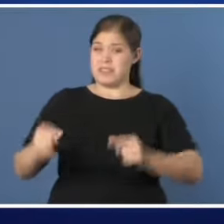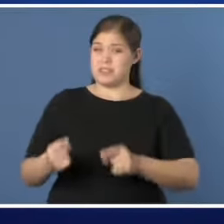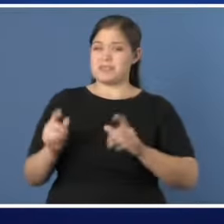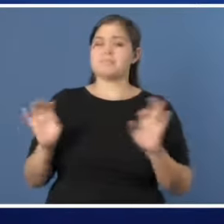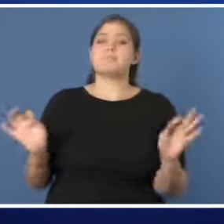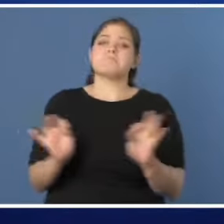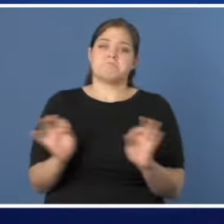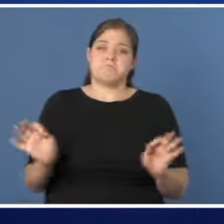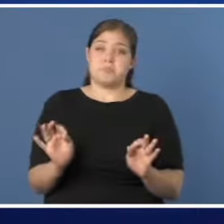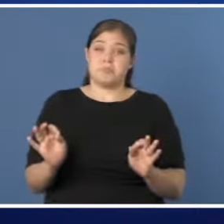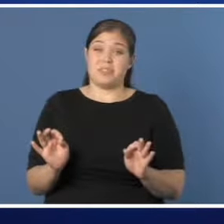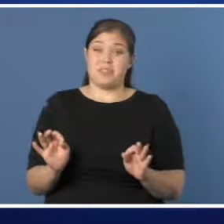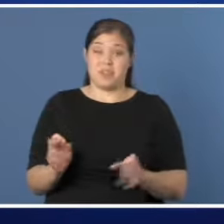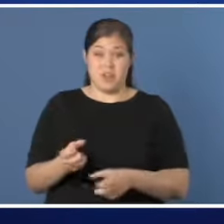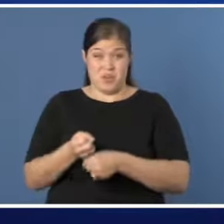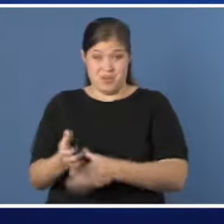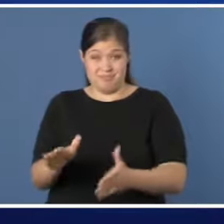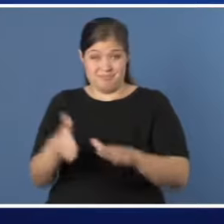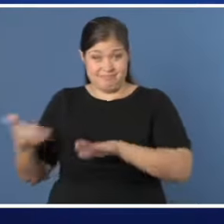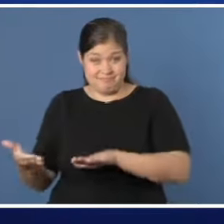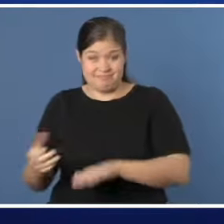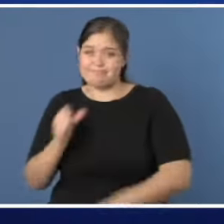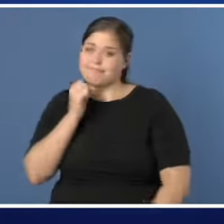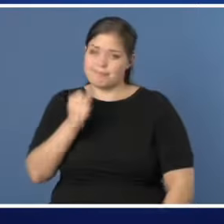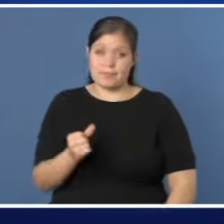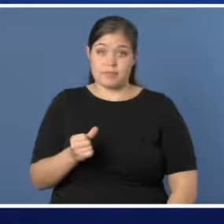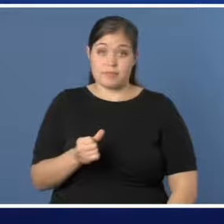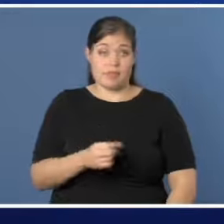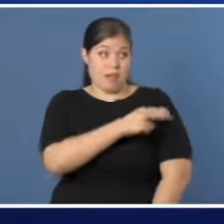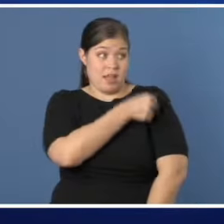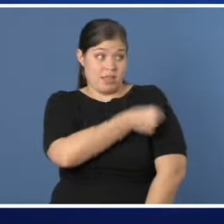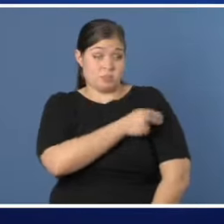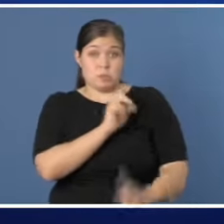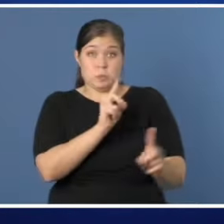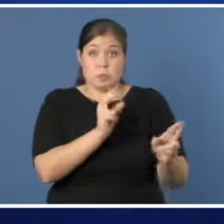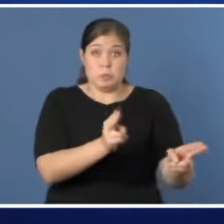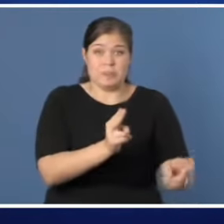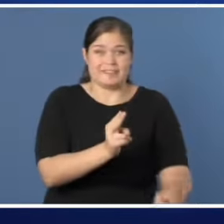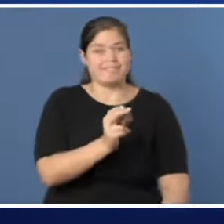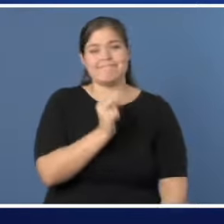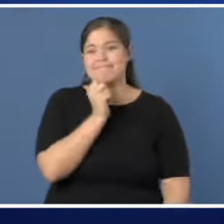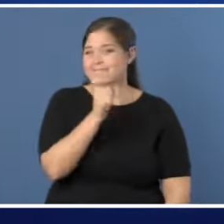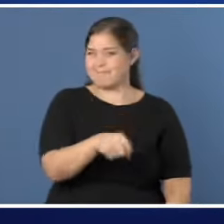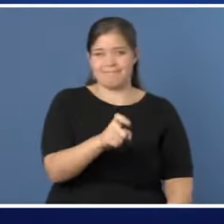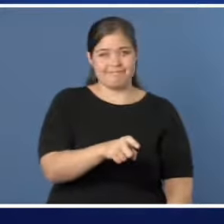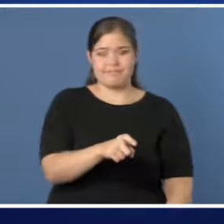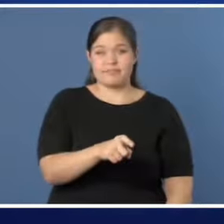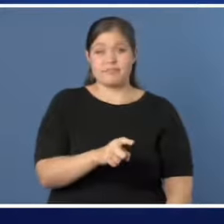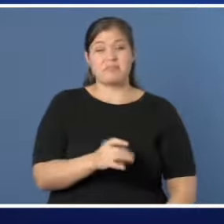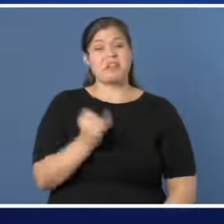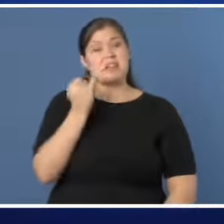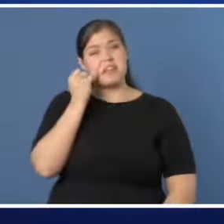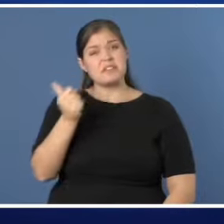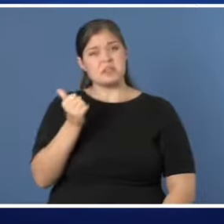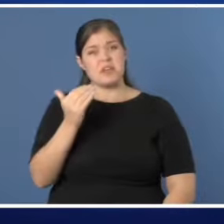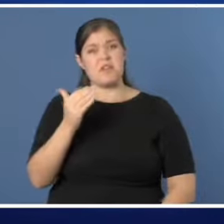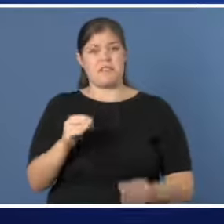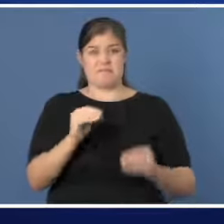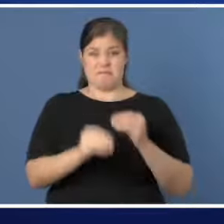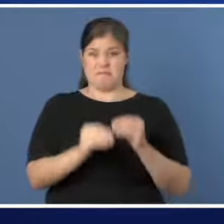Many injuries are not life-threatening and do not require immediate medical attention. Knowing how to